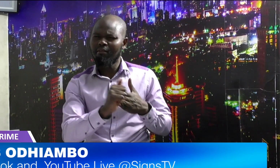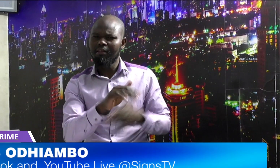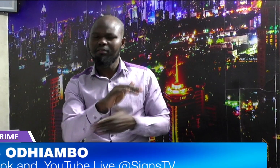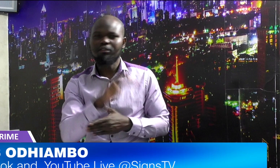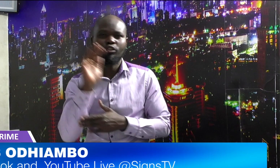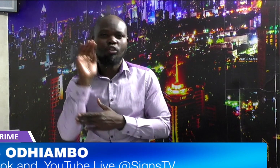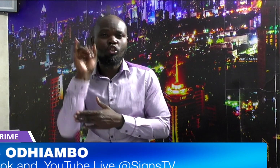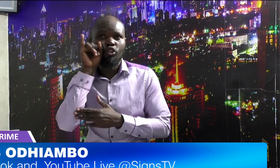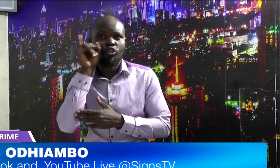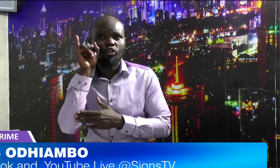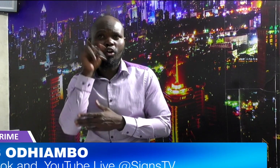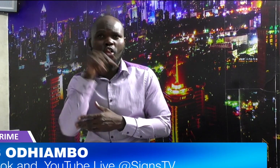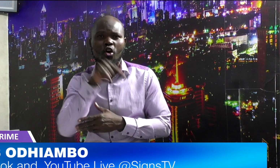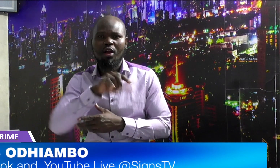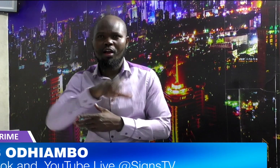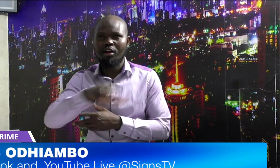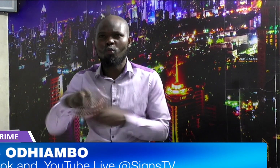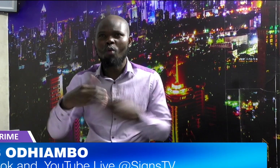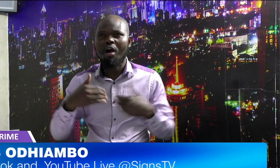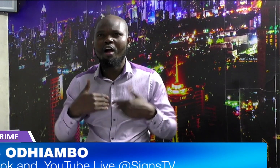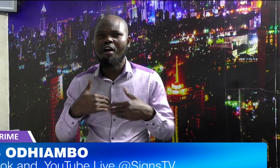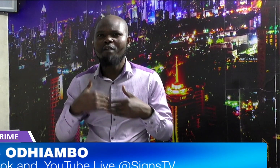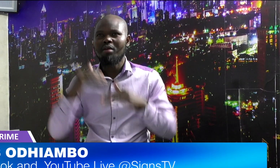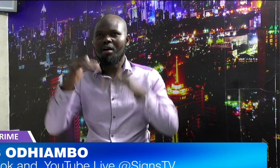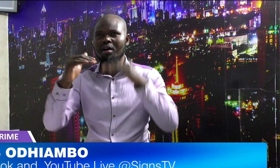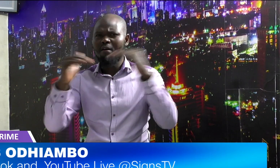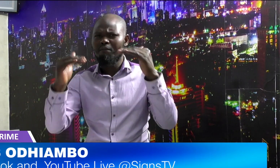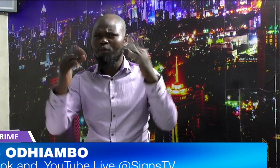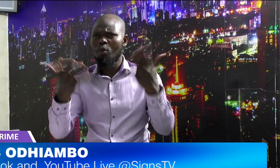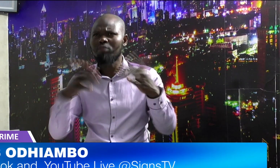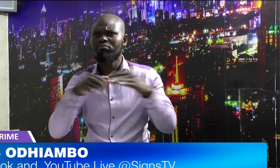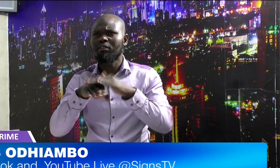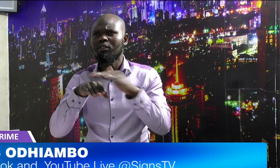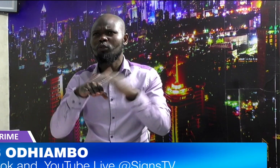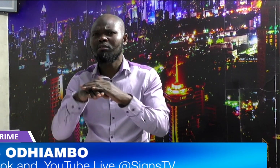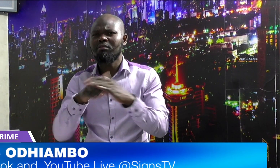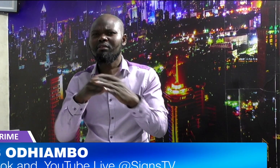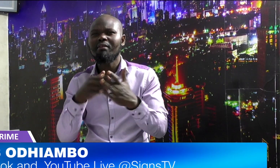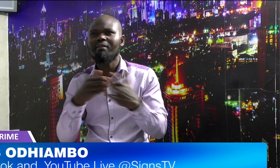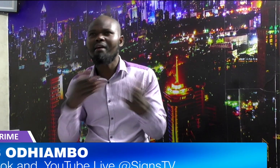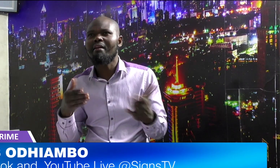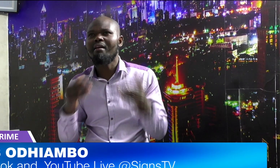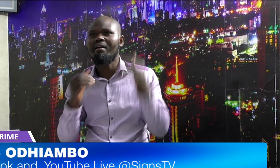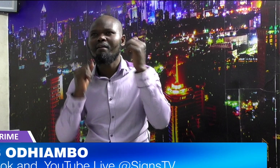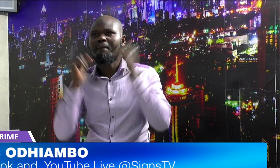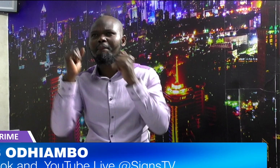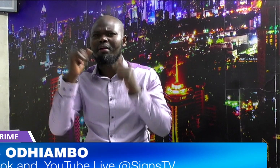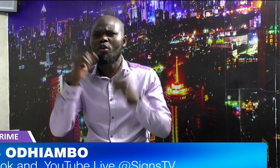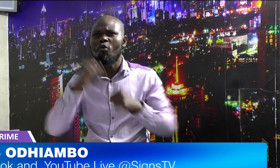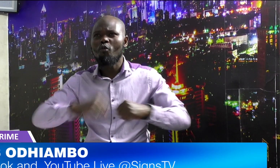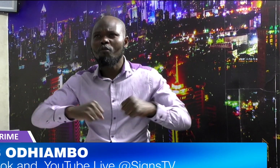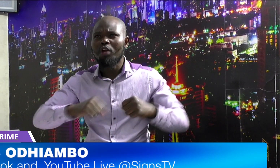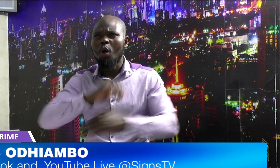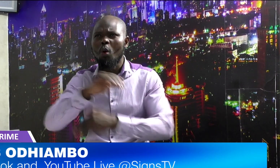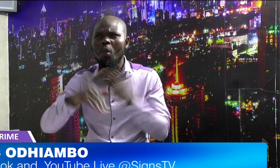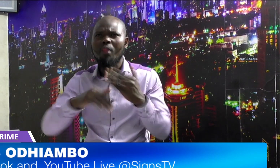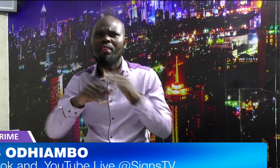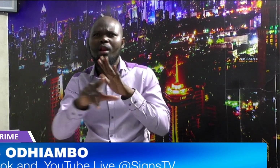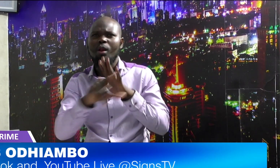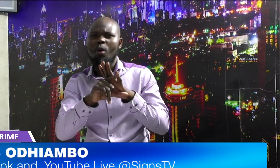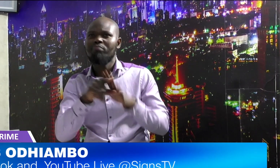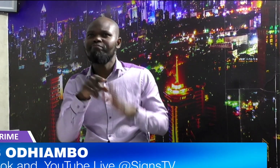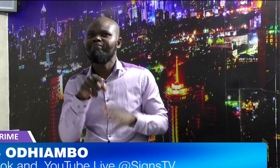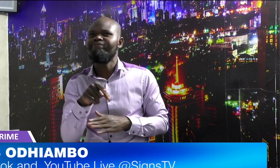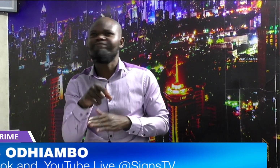On to our next news item. Leaders in Isiolo County have leveled an accusation against military officers